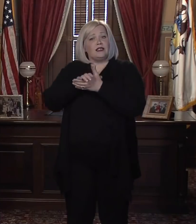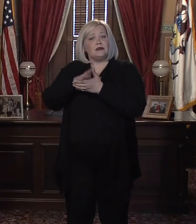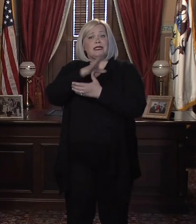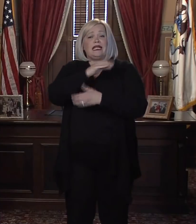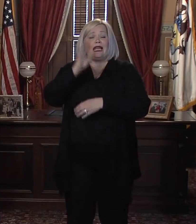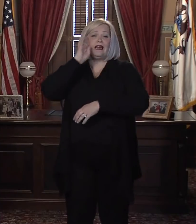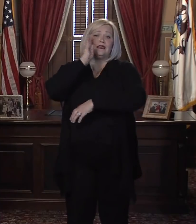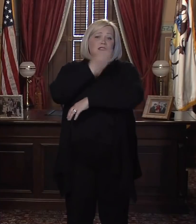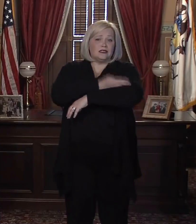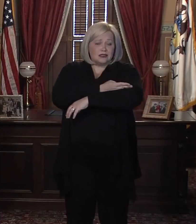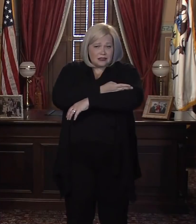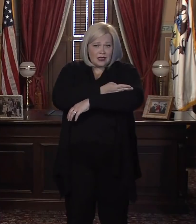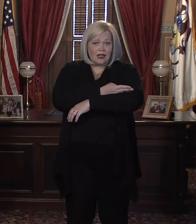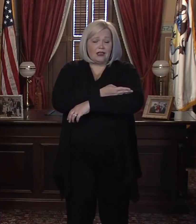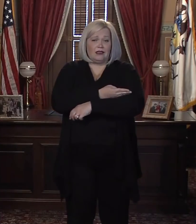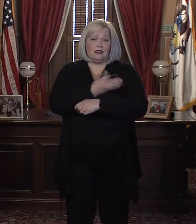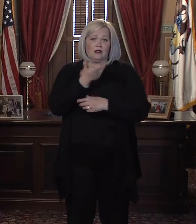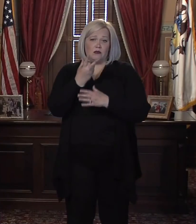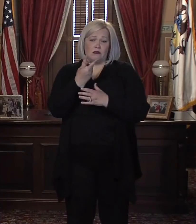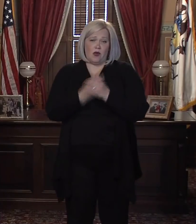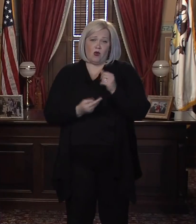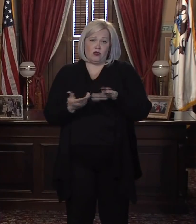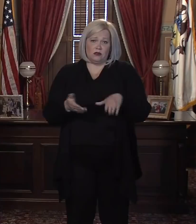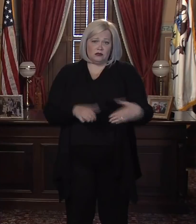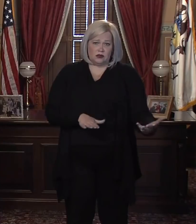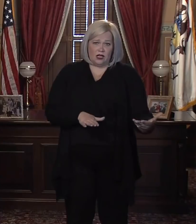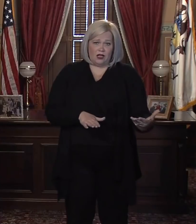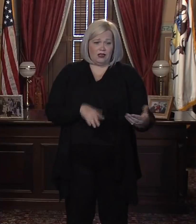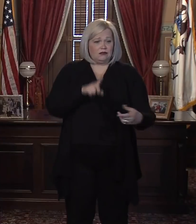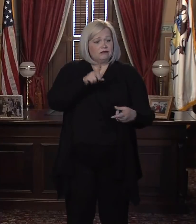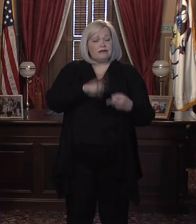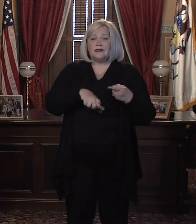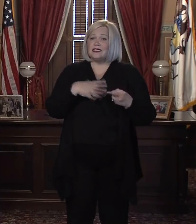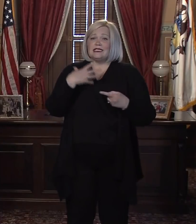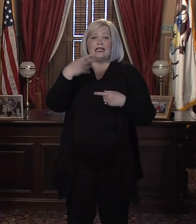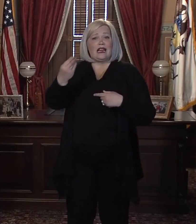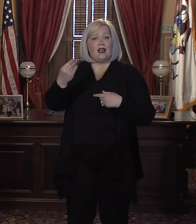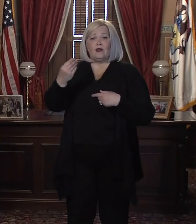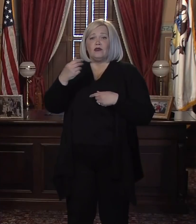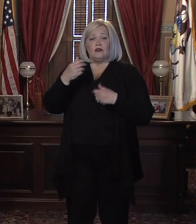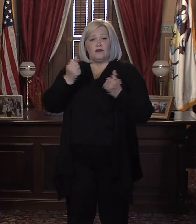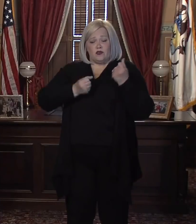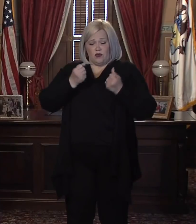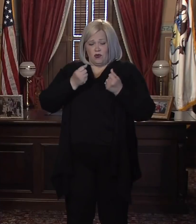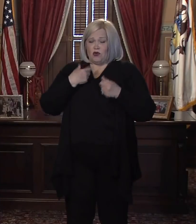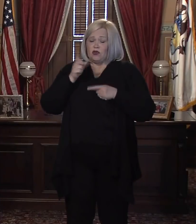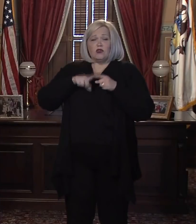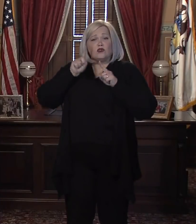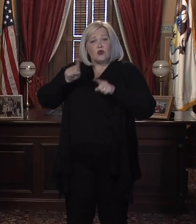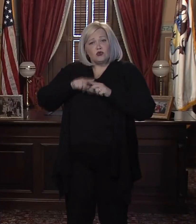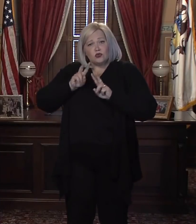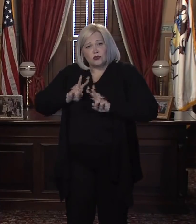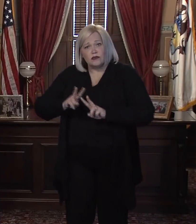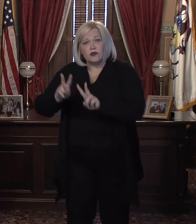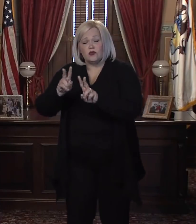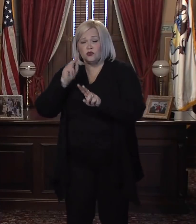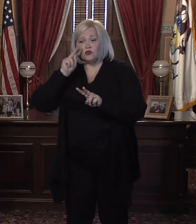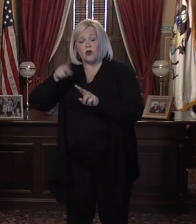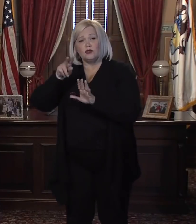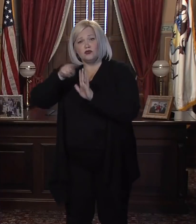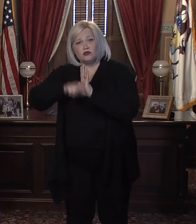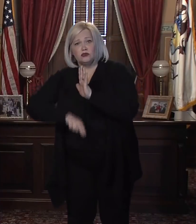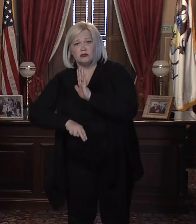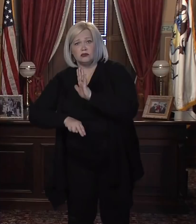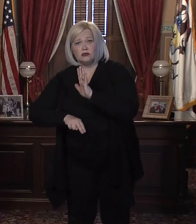even allowed to get out of the car to go to the funeral, to watch their burials. She said, "There's not even a